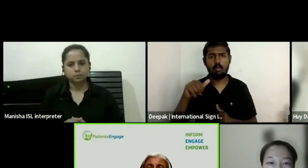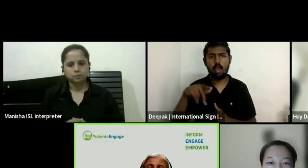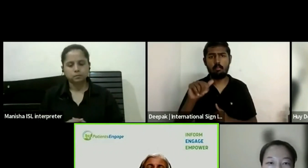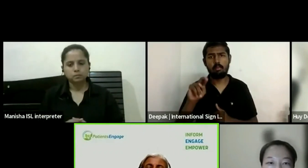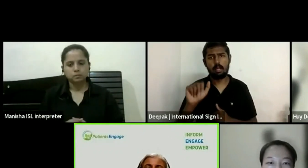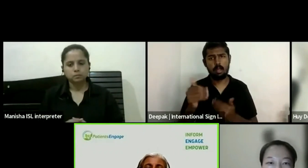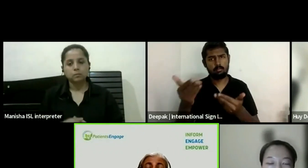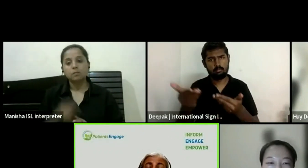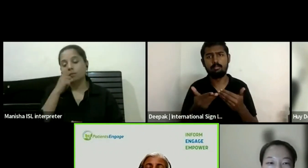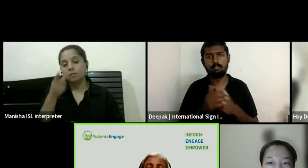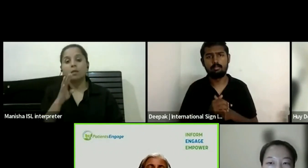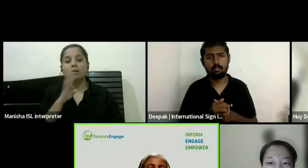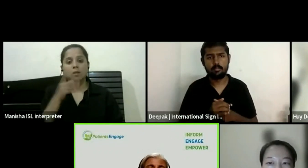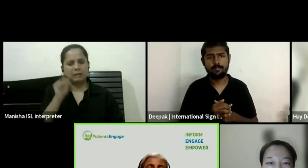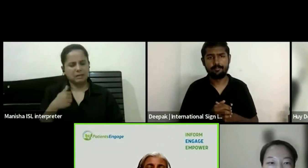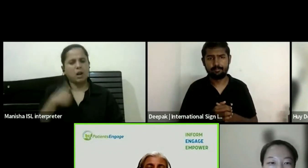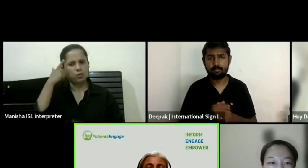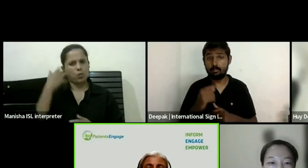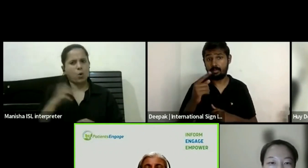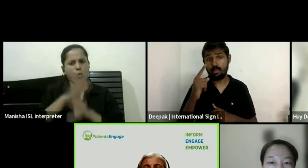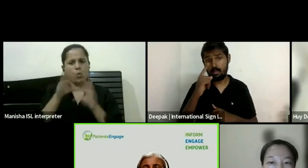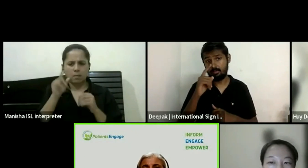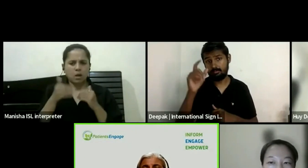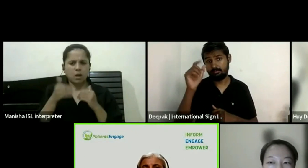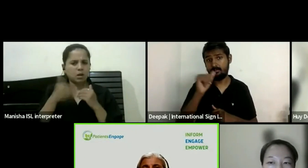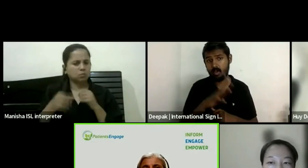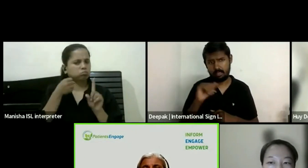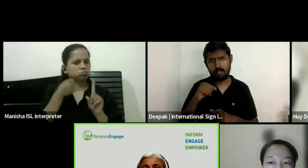we need to continue to advocate for